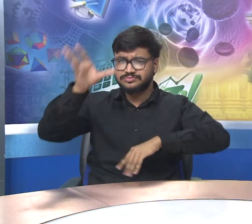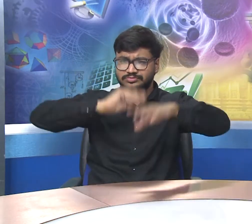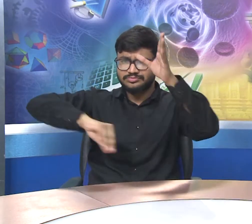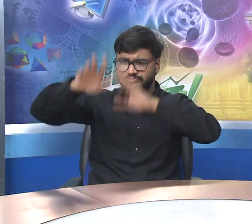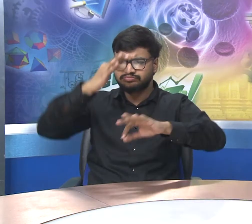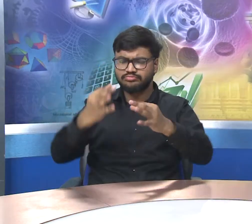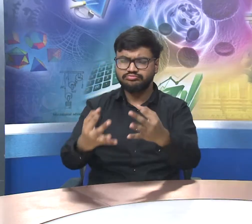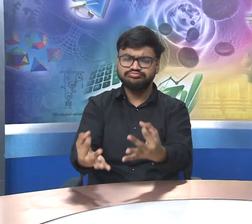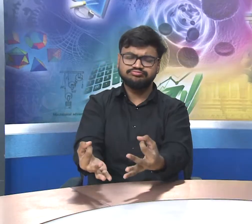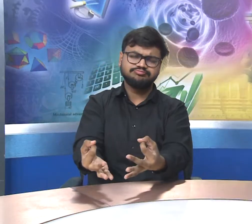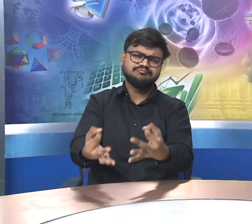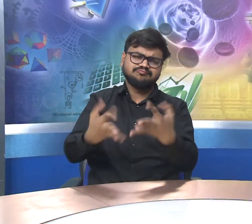in sign language.